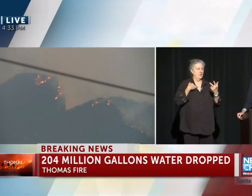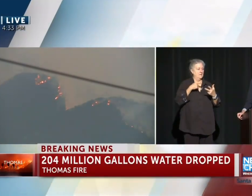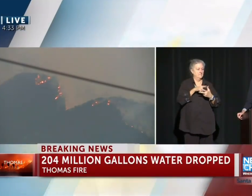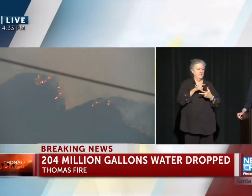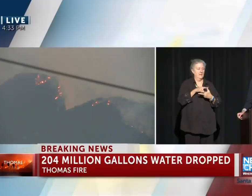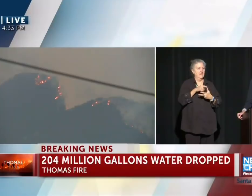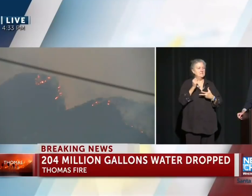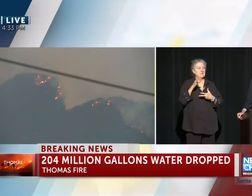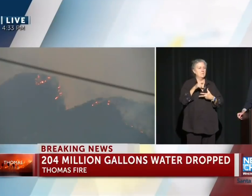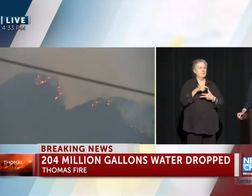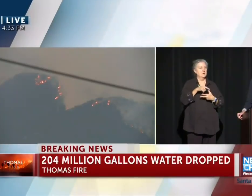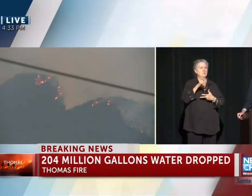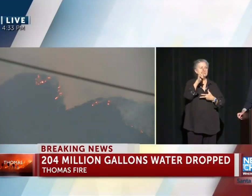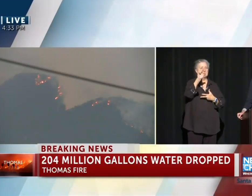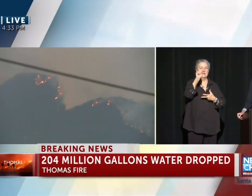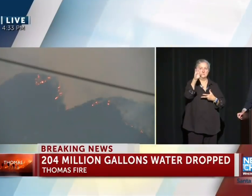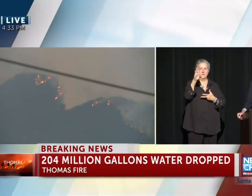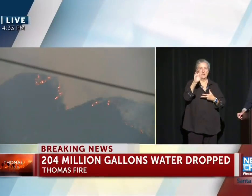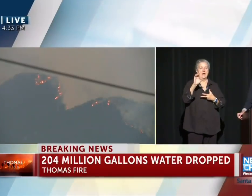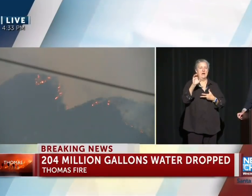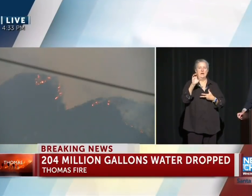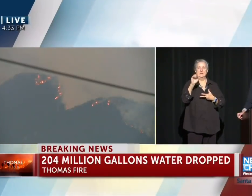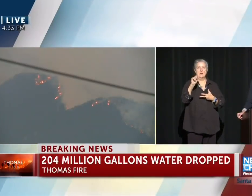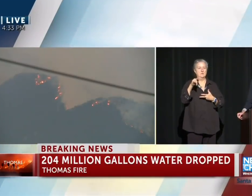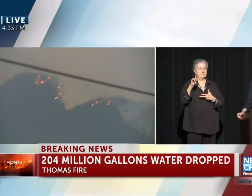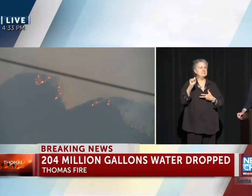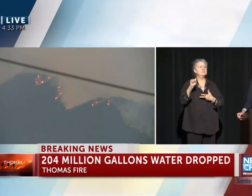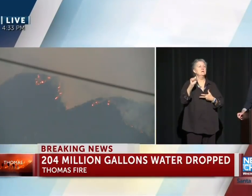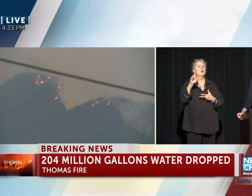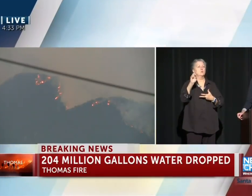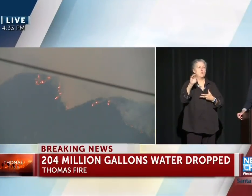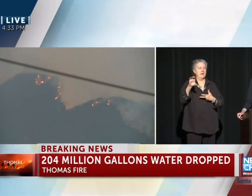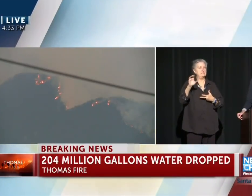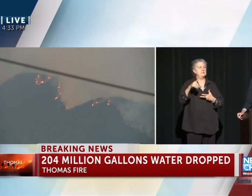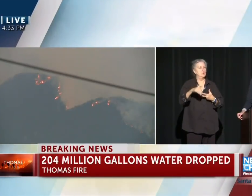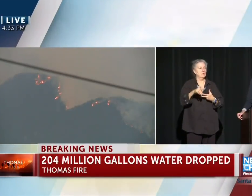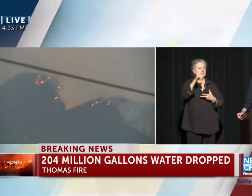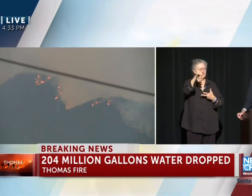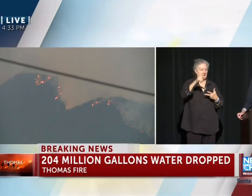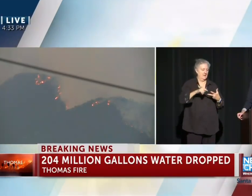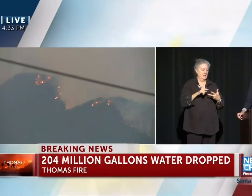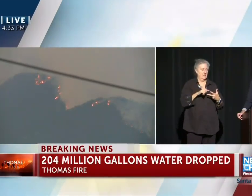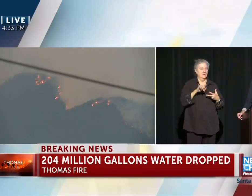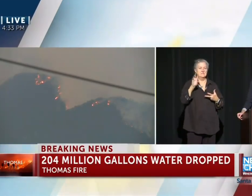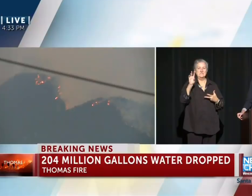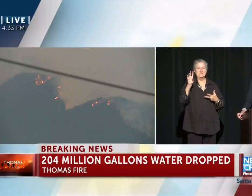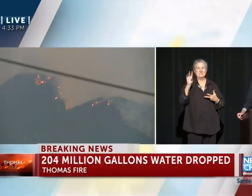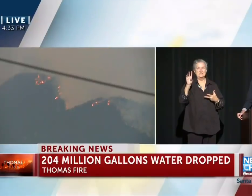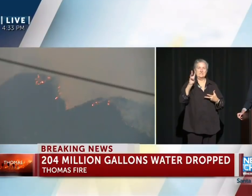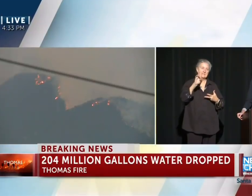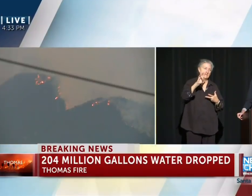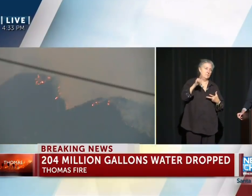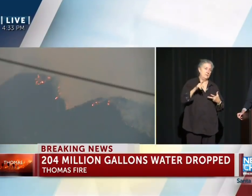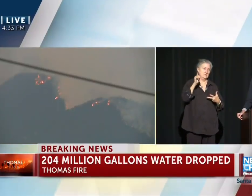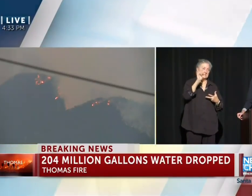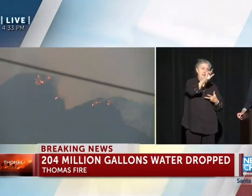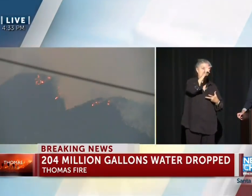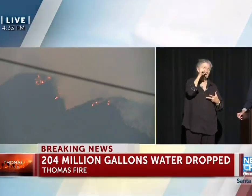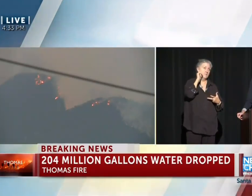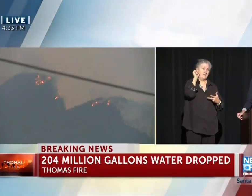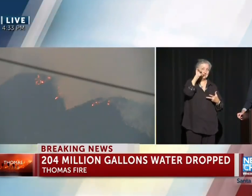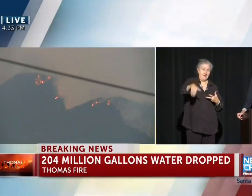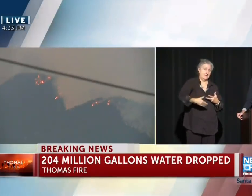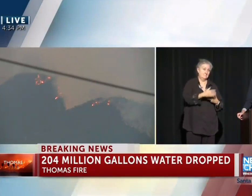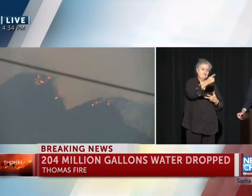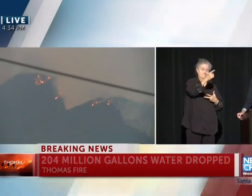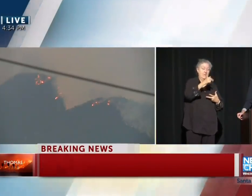in Santa Barbara out on UCSB's campus in the Recreation Center. We had 67 people stay there last